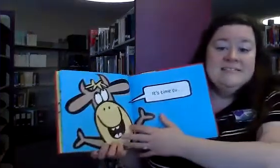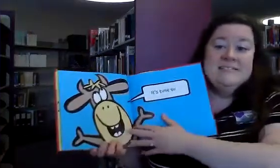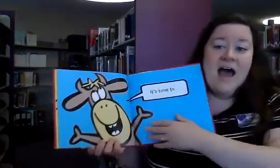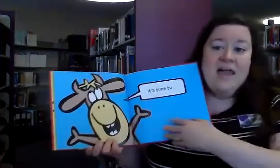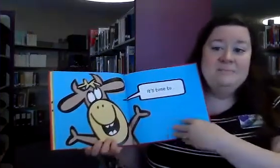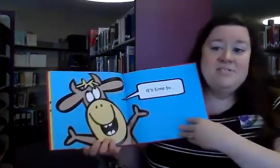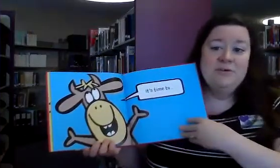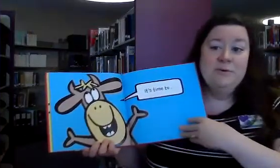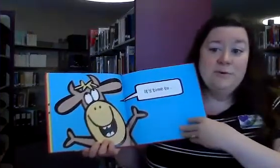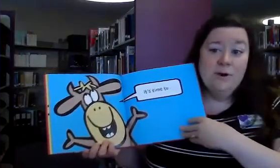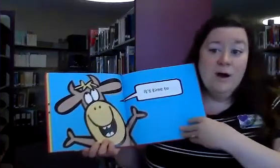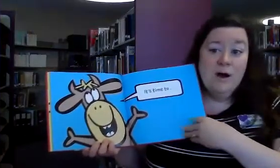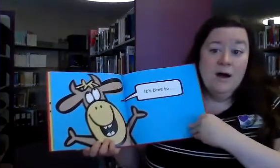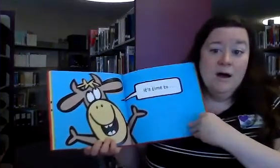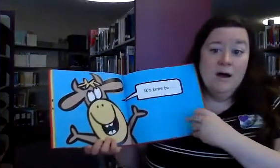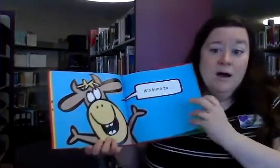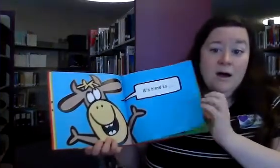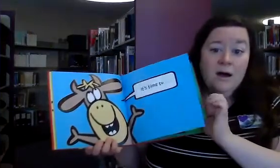It's time to